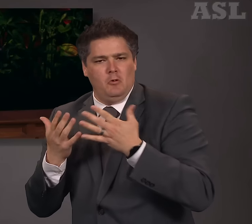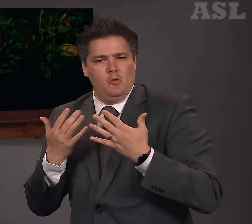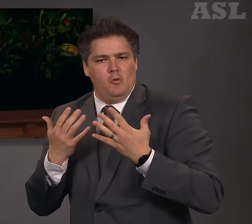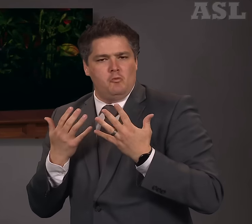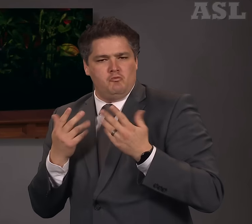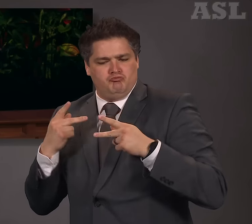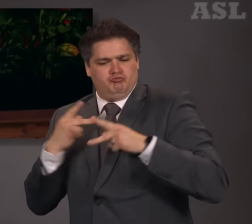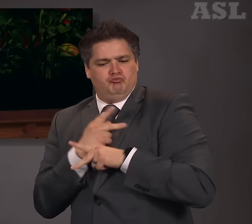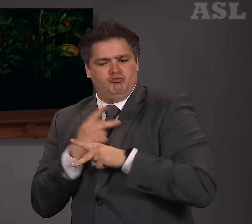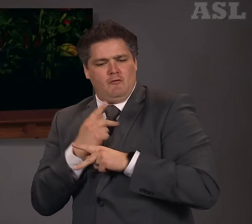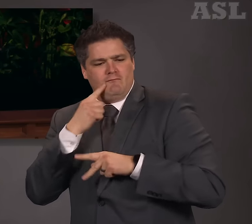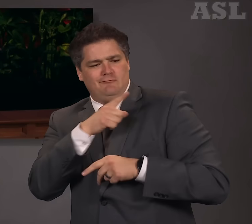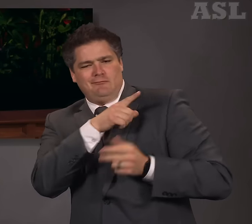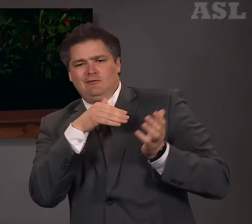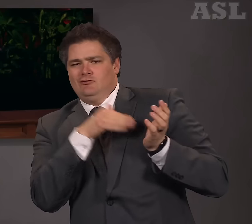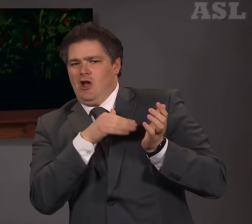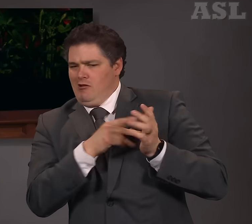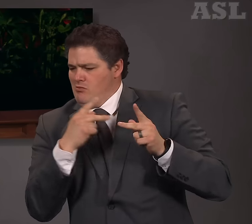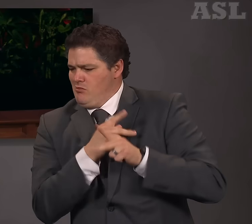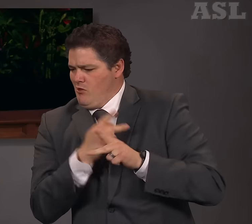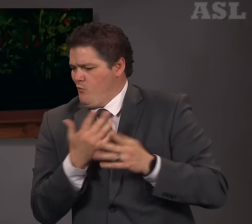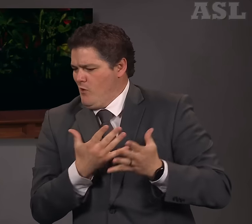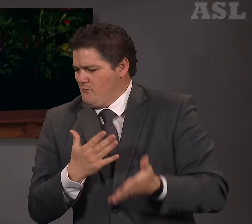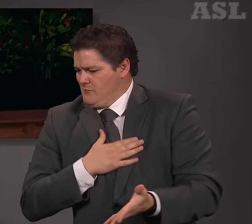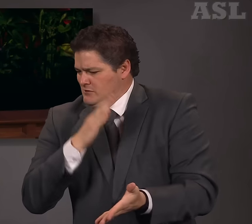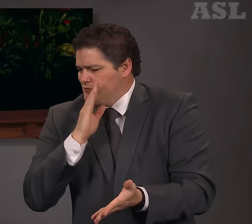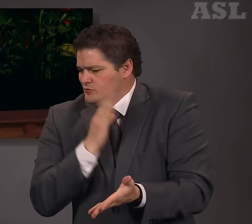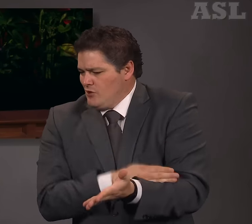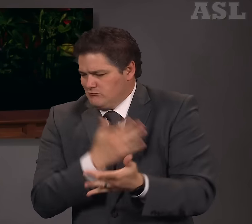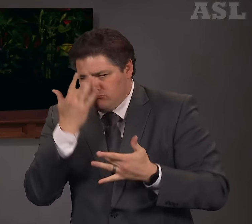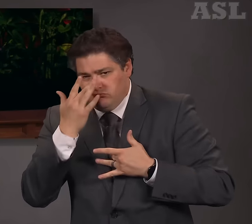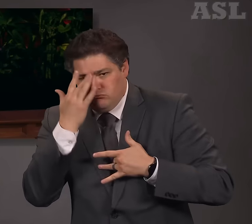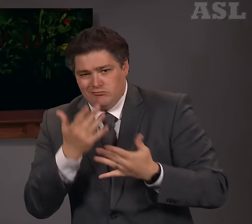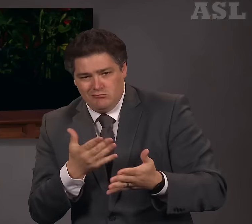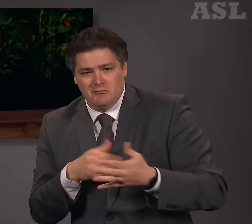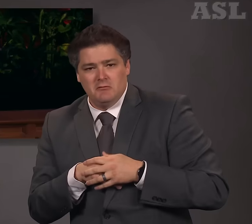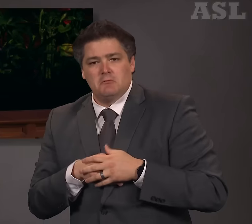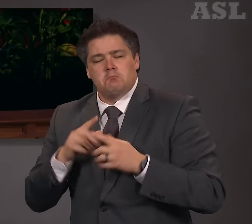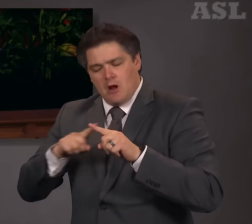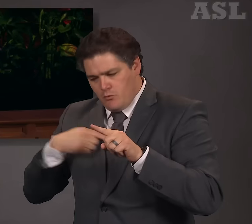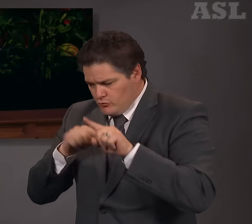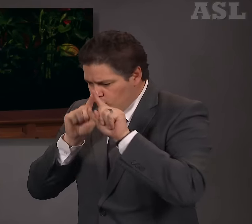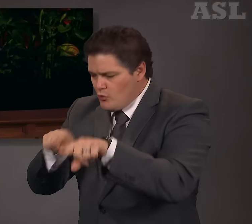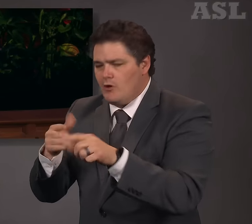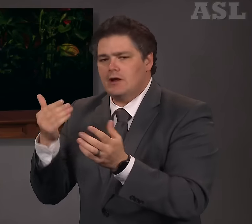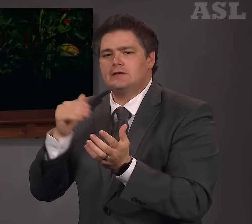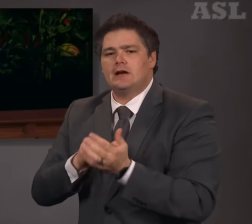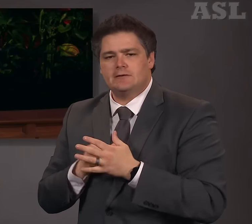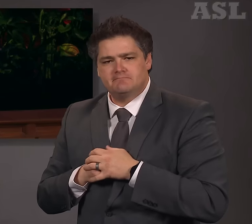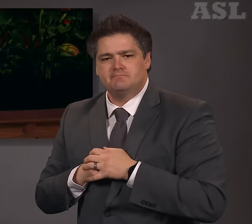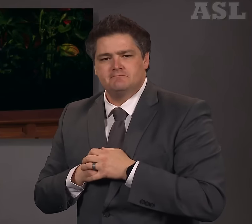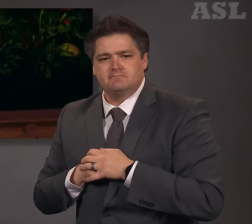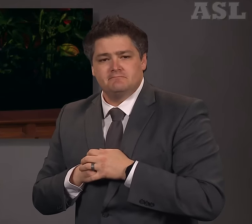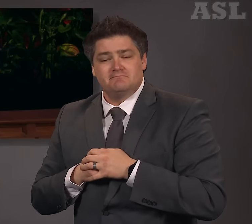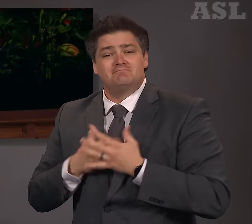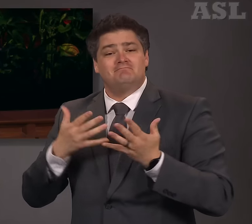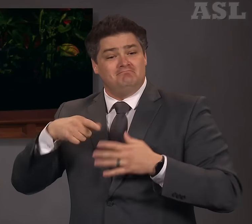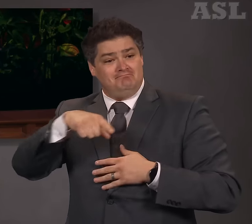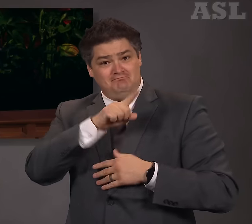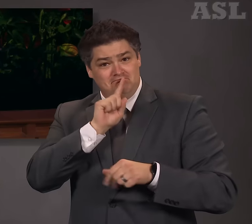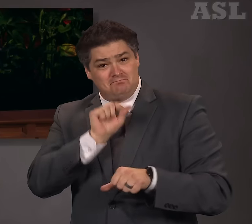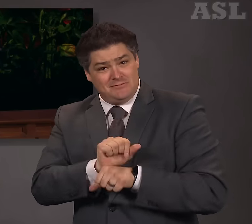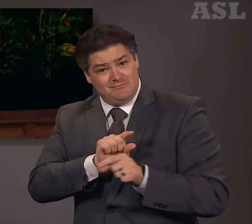go back. Their daughter recovered, and the family was sealed in the Laie Hawaii Temple when it was